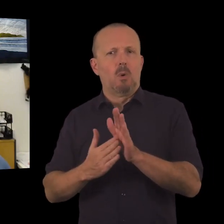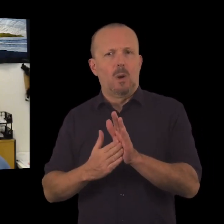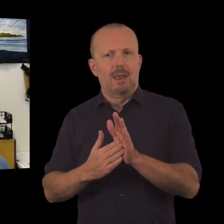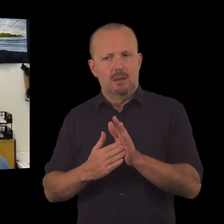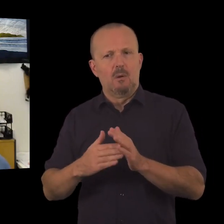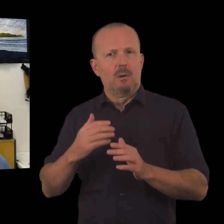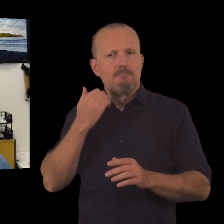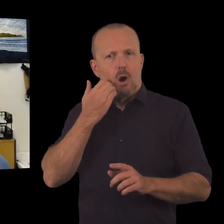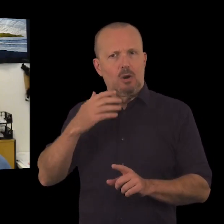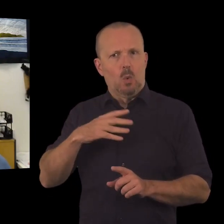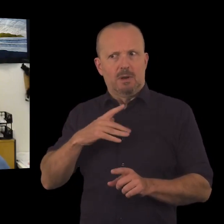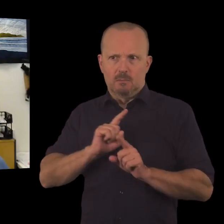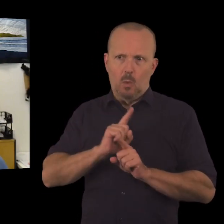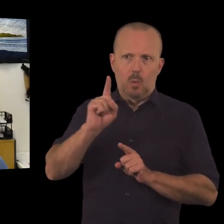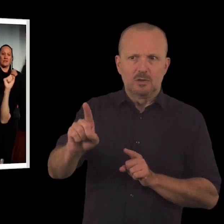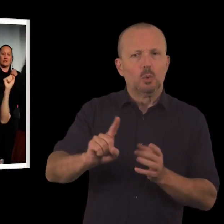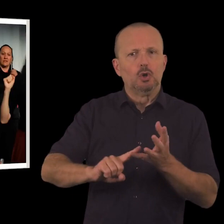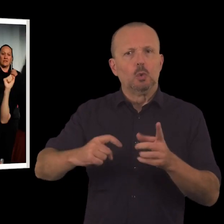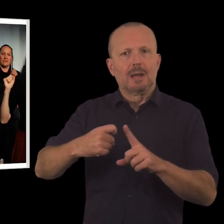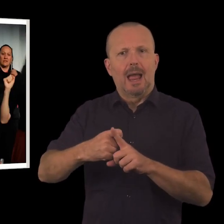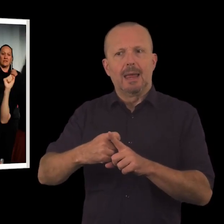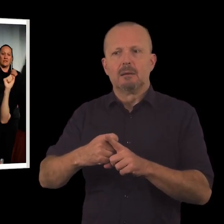New Zealand national anthem at Twickenham in